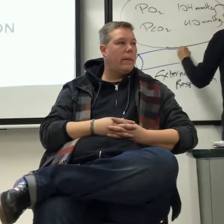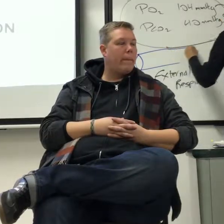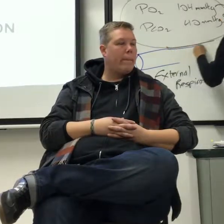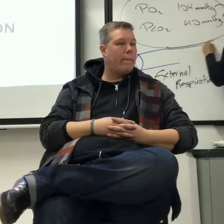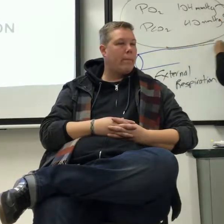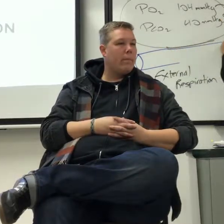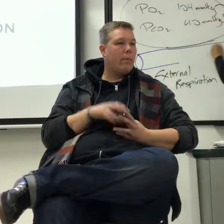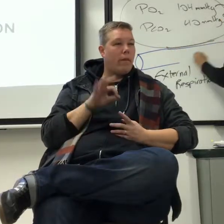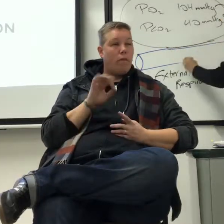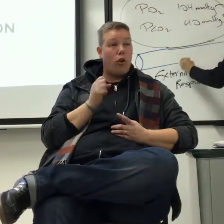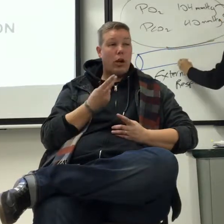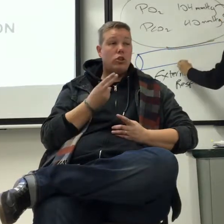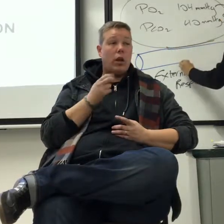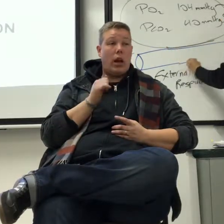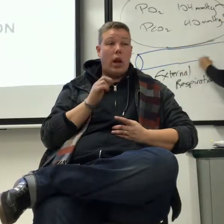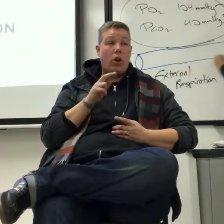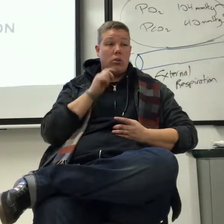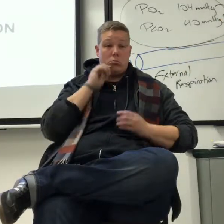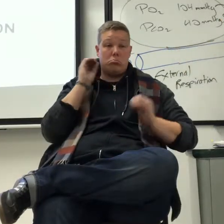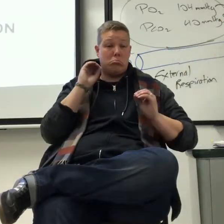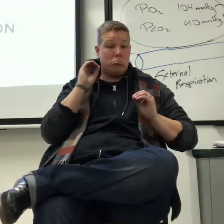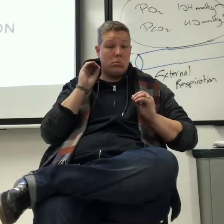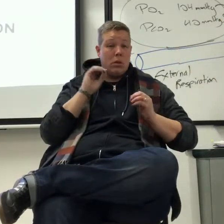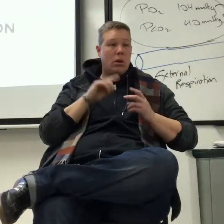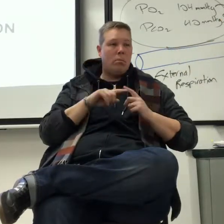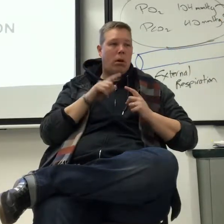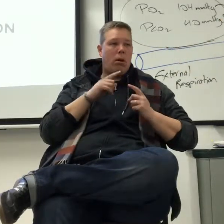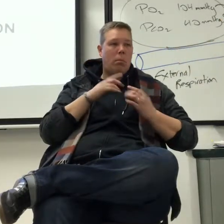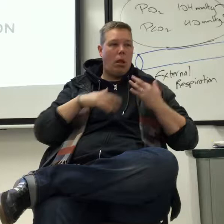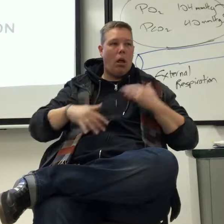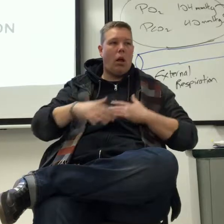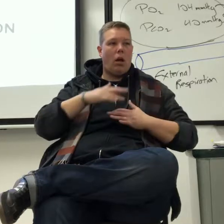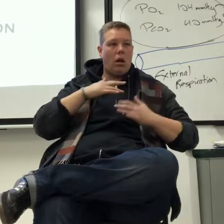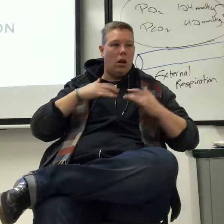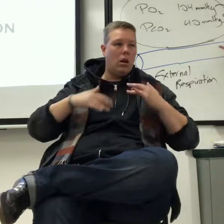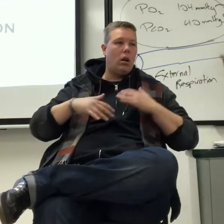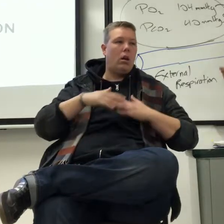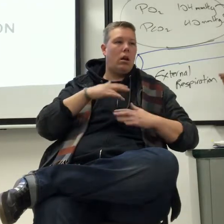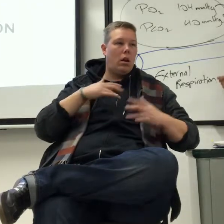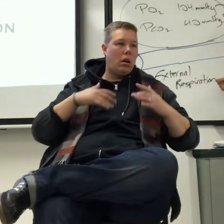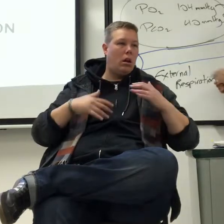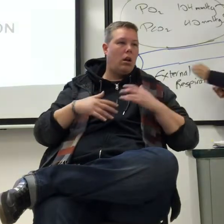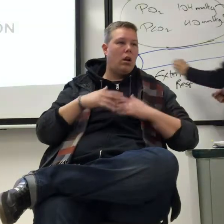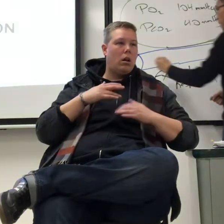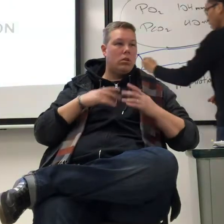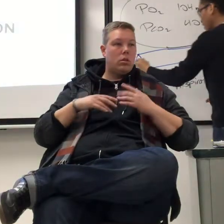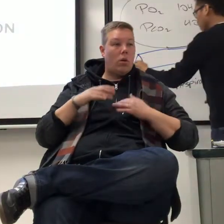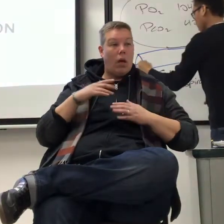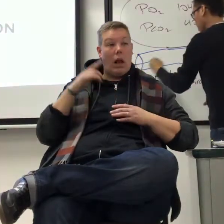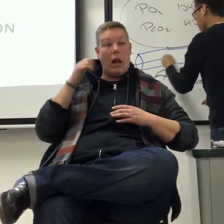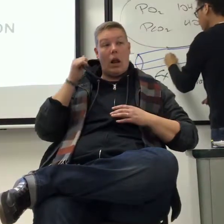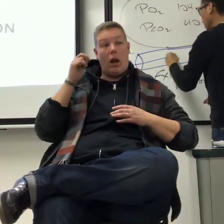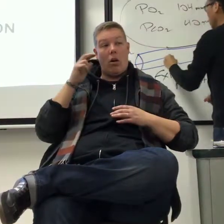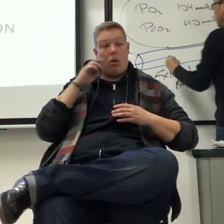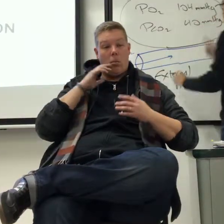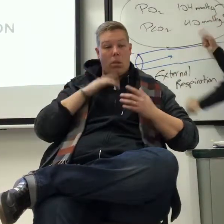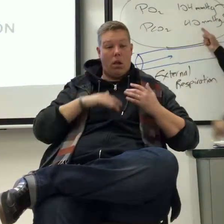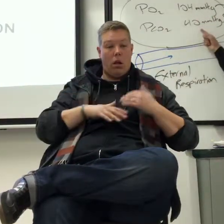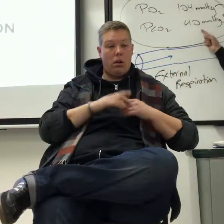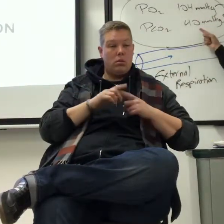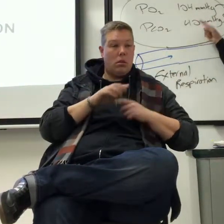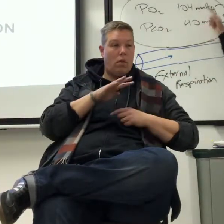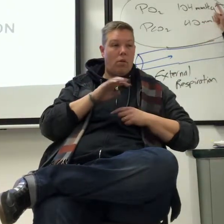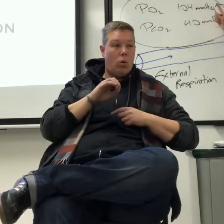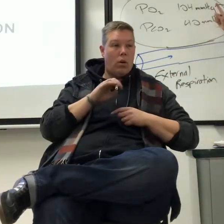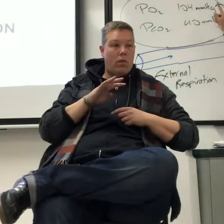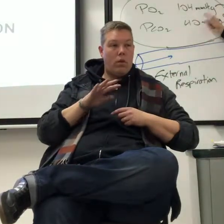Fresh air ain't coming in, but blood keeps going round and round. So the blood coming in is 40-45.